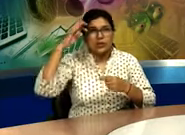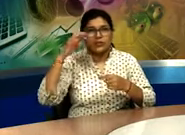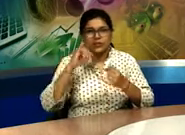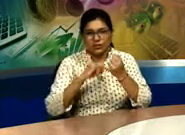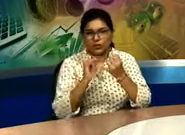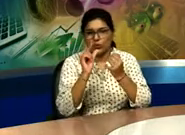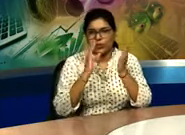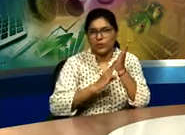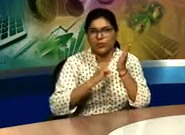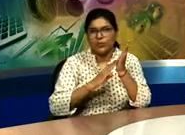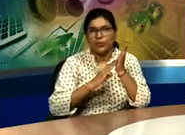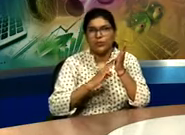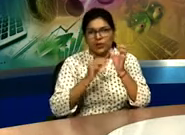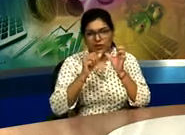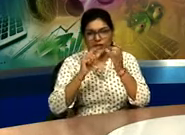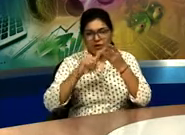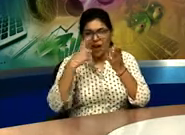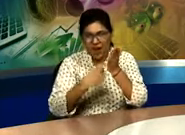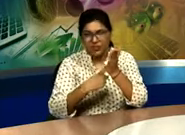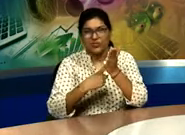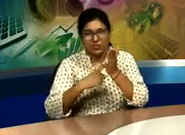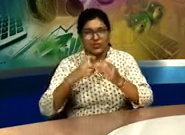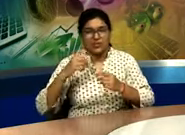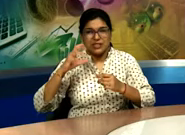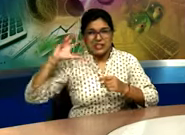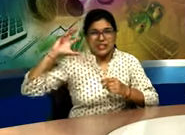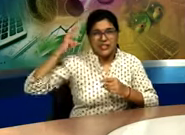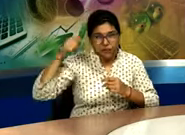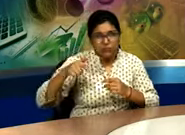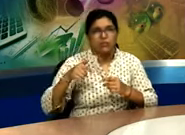So Mars also has different seasons.